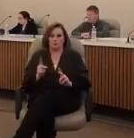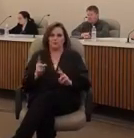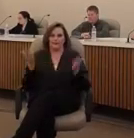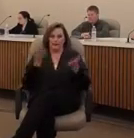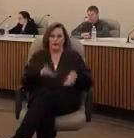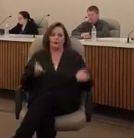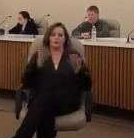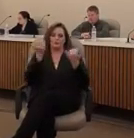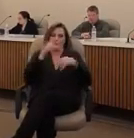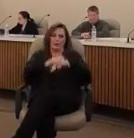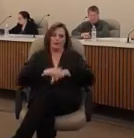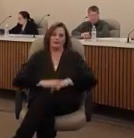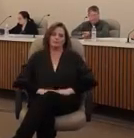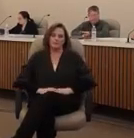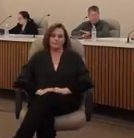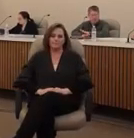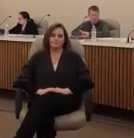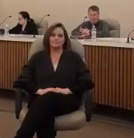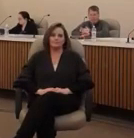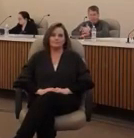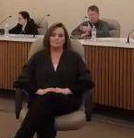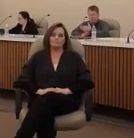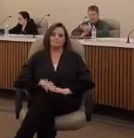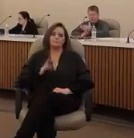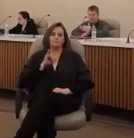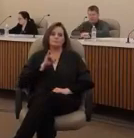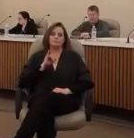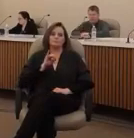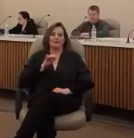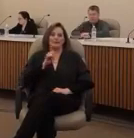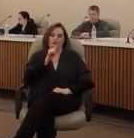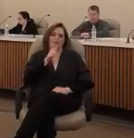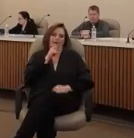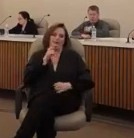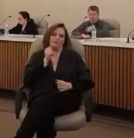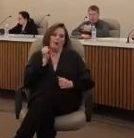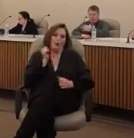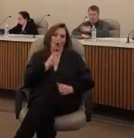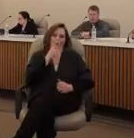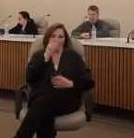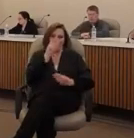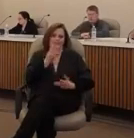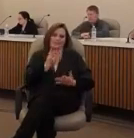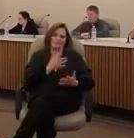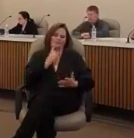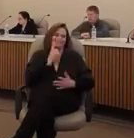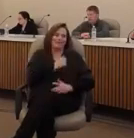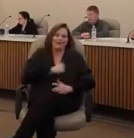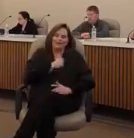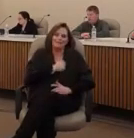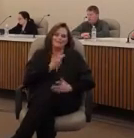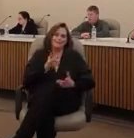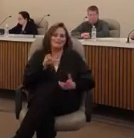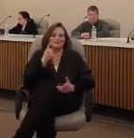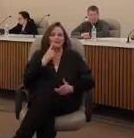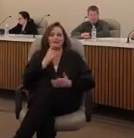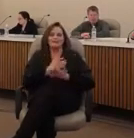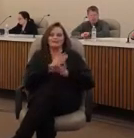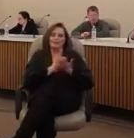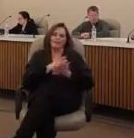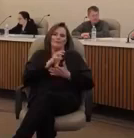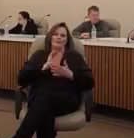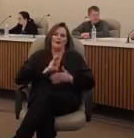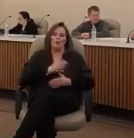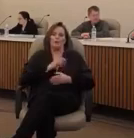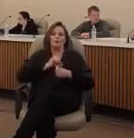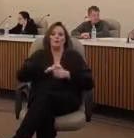So if she doesn't have all the information, I apologize. That's part of our Corona